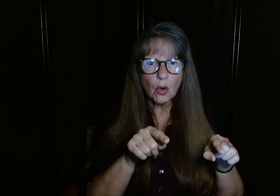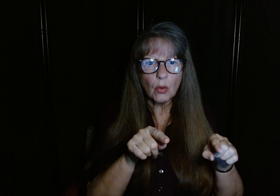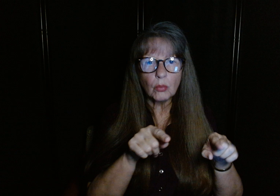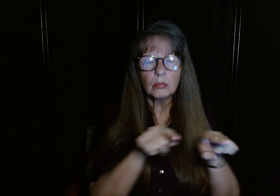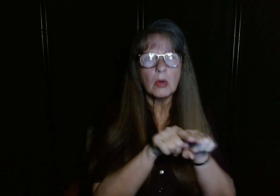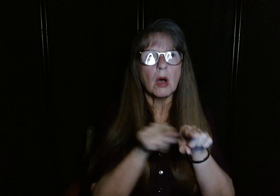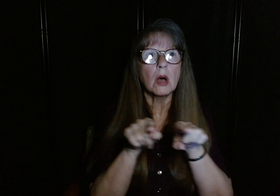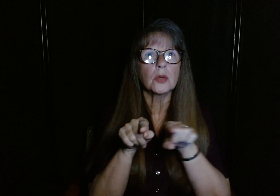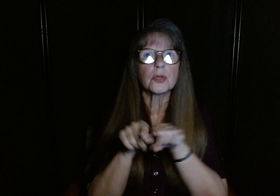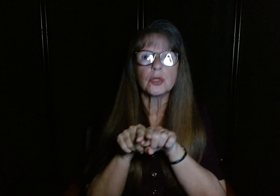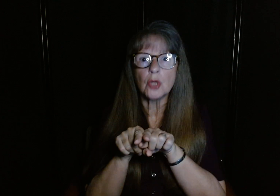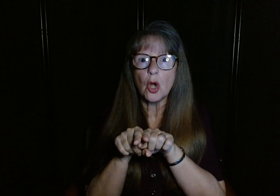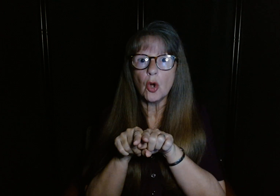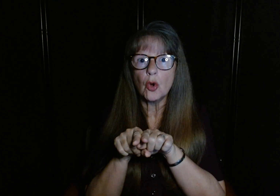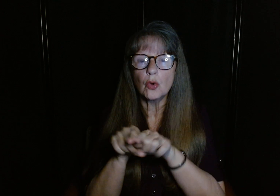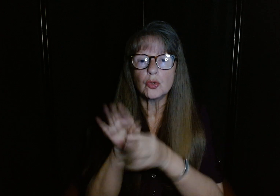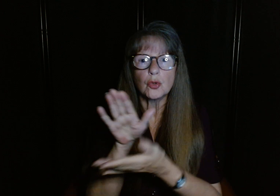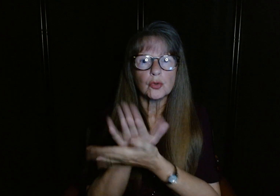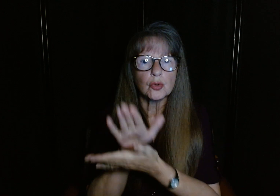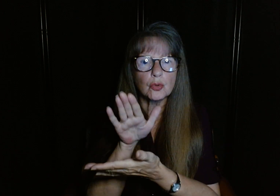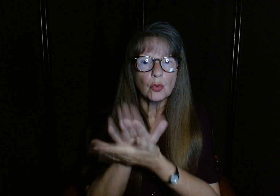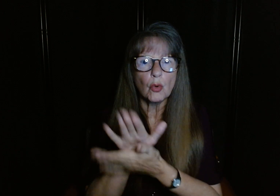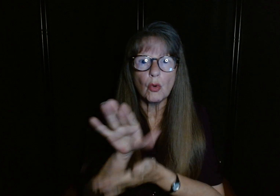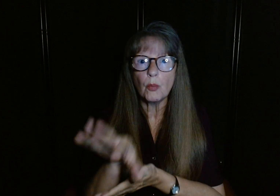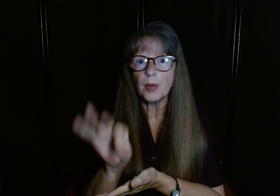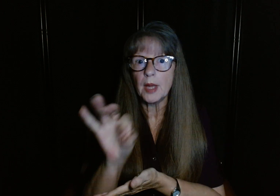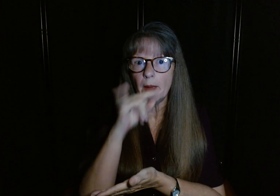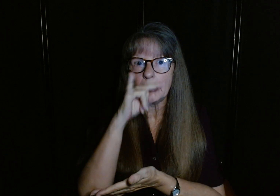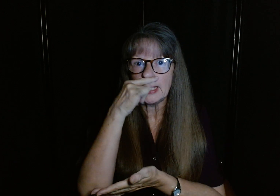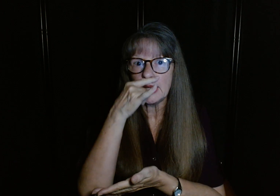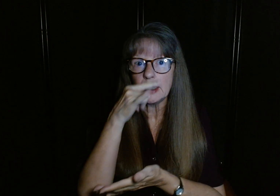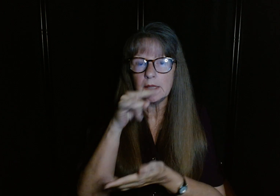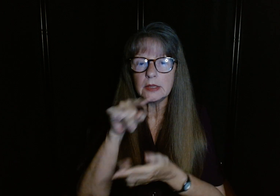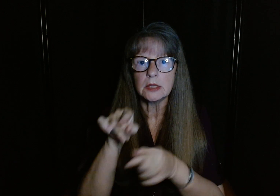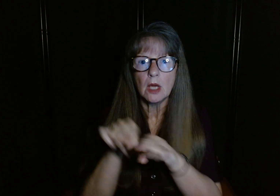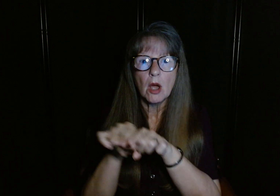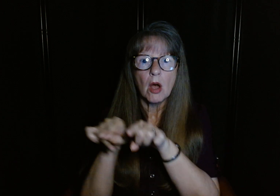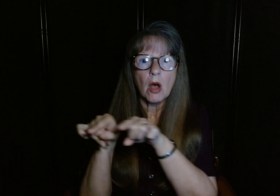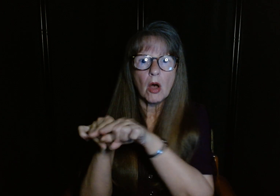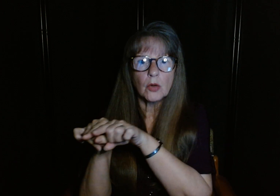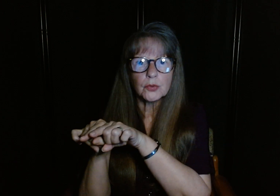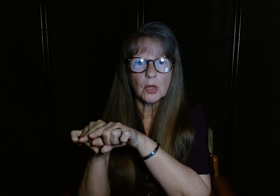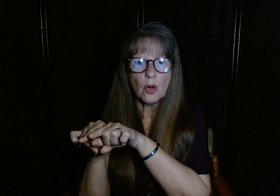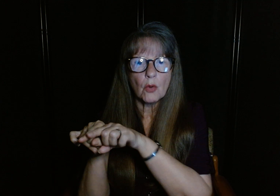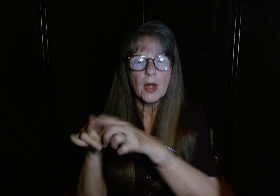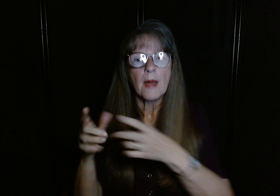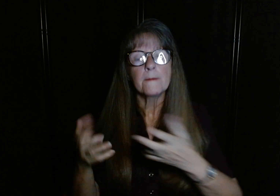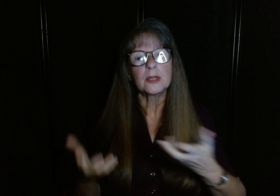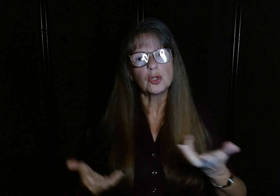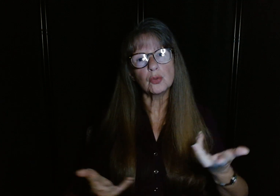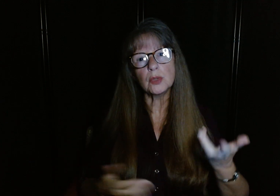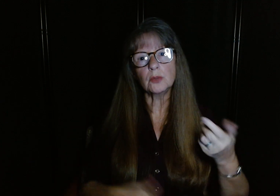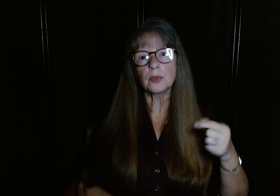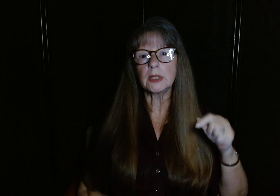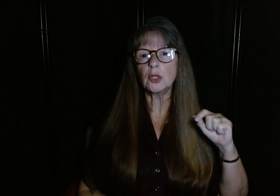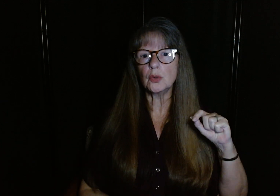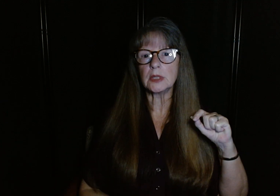go also to school, pick up kids also, but you wouldn't really use it like that if